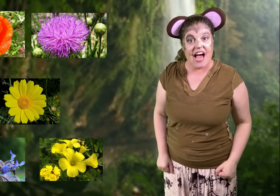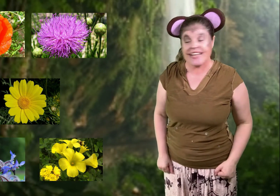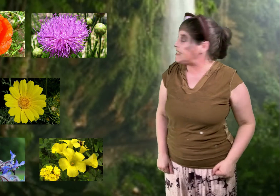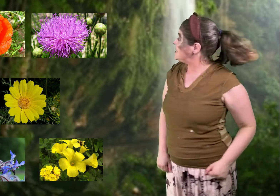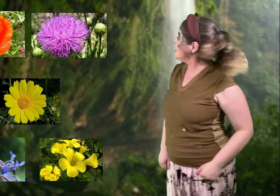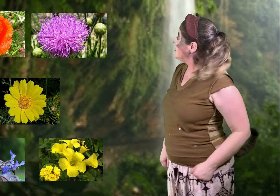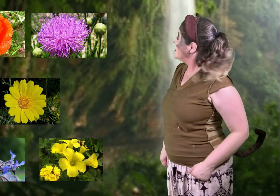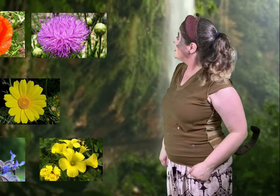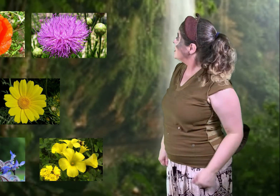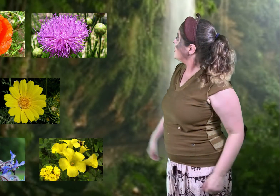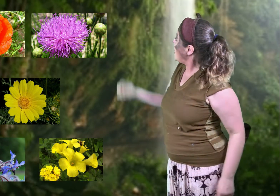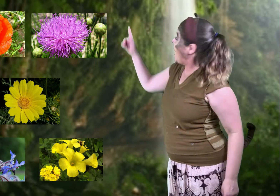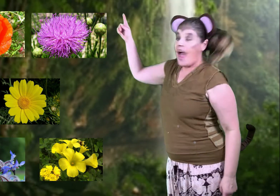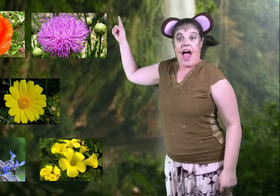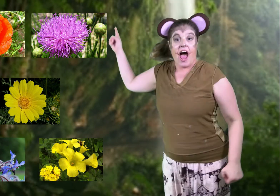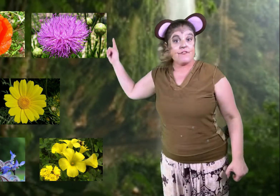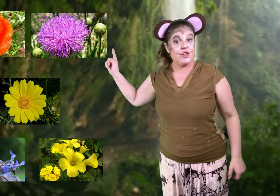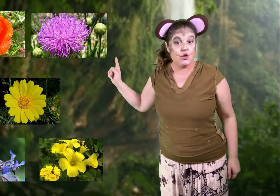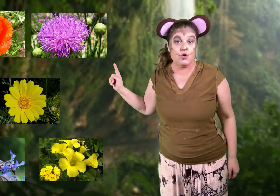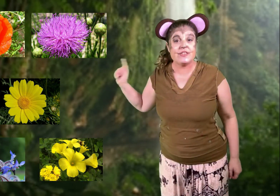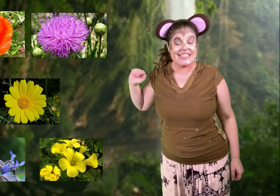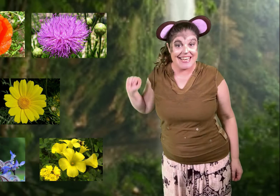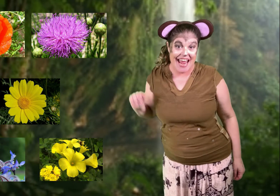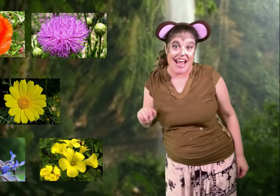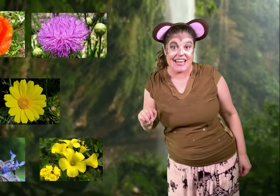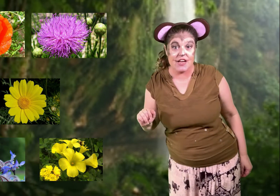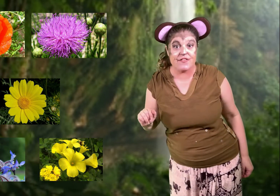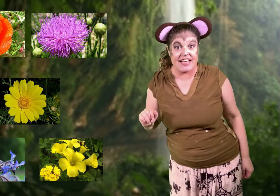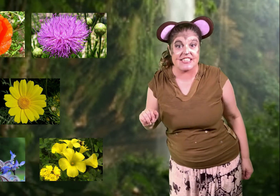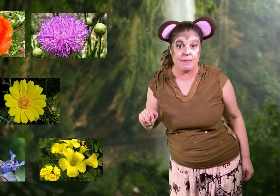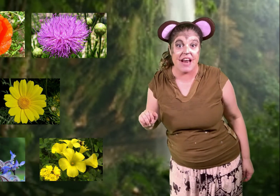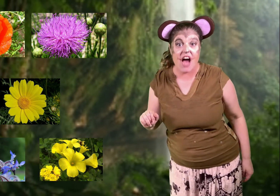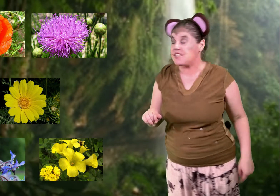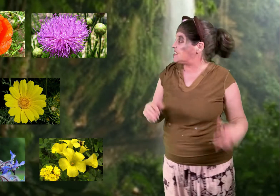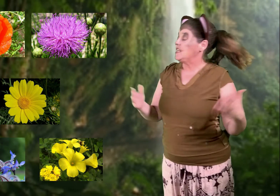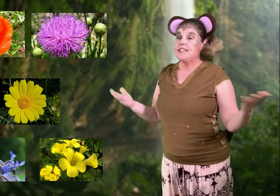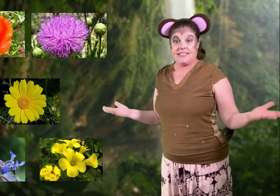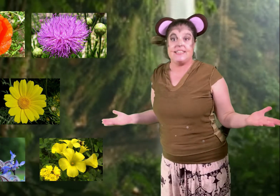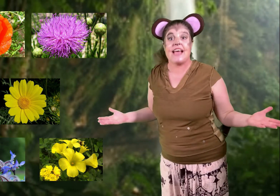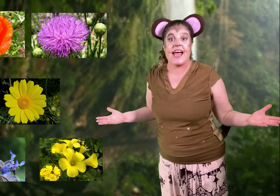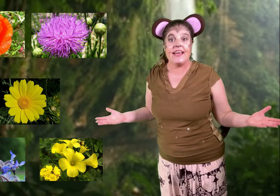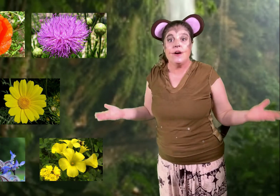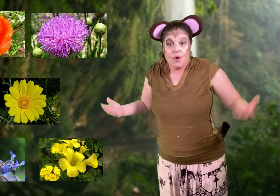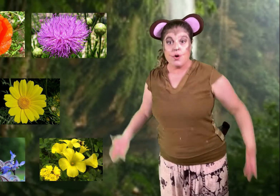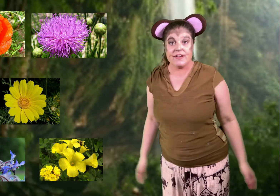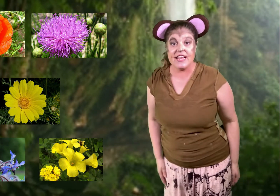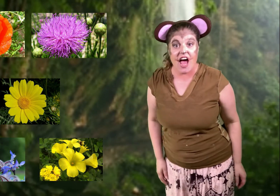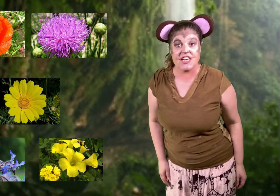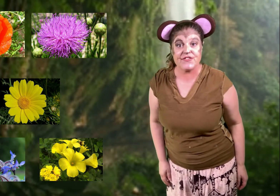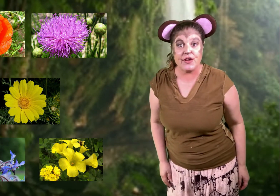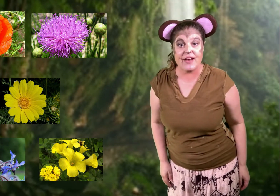countryside. Have you seen any of these plants today or in the last few